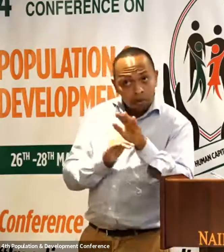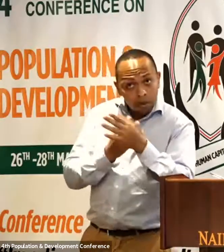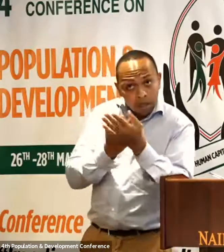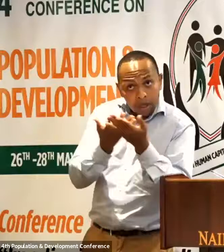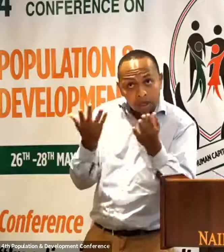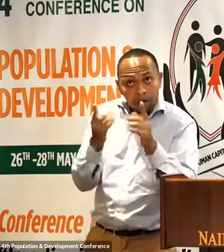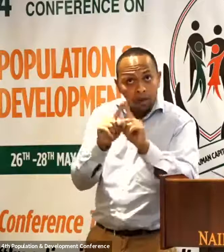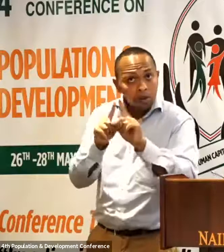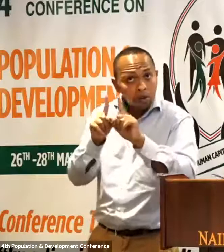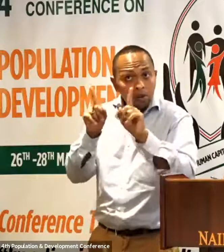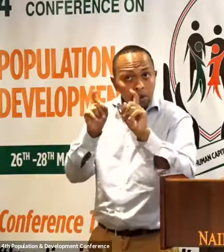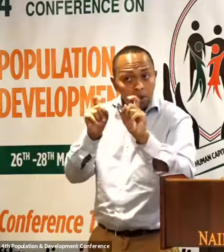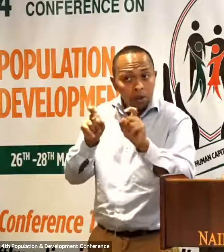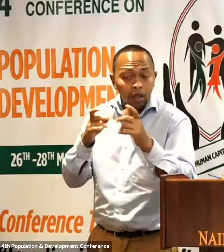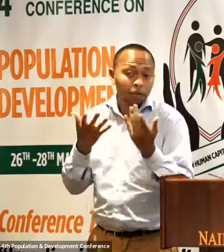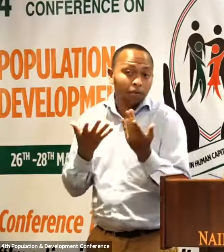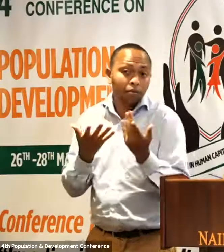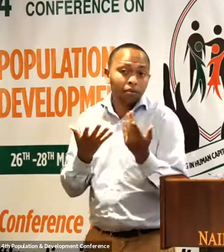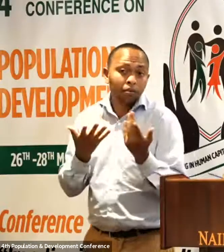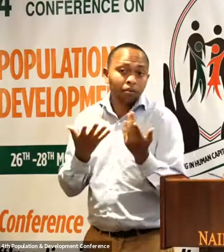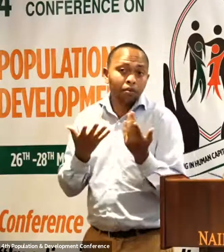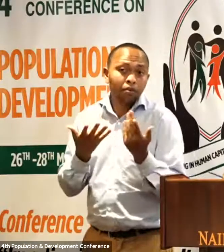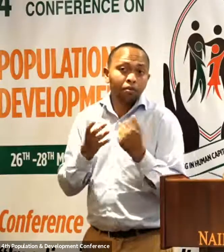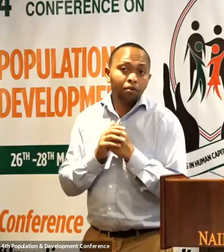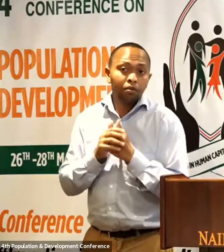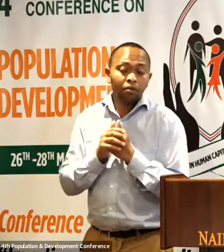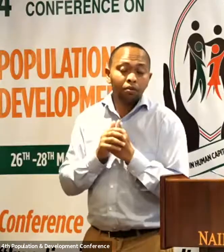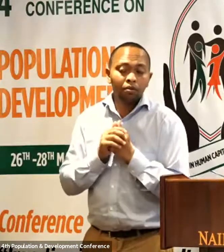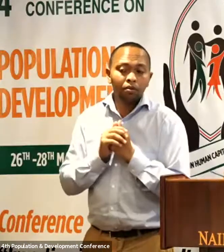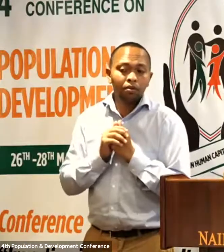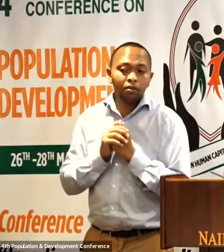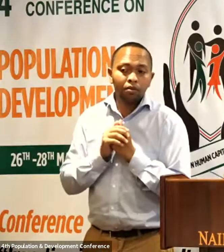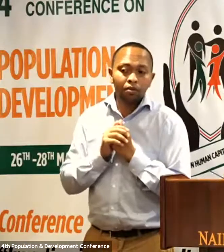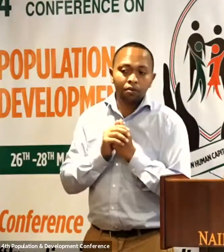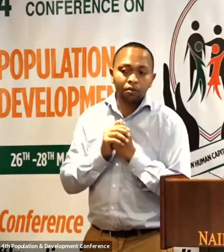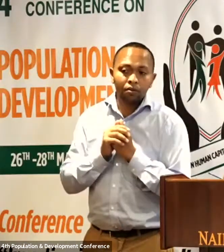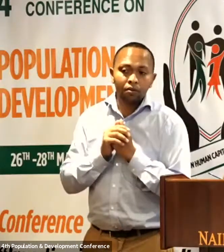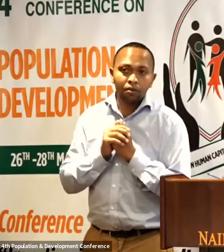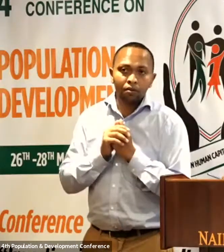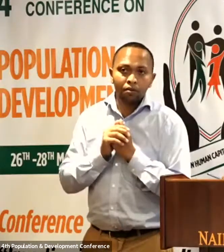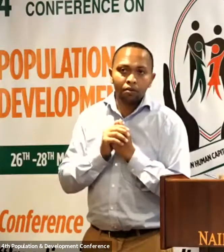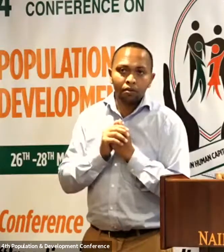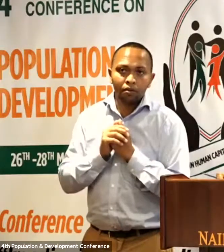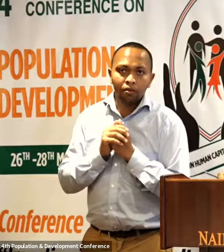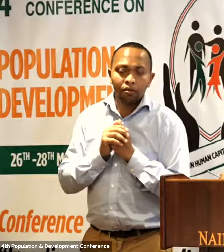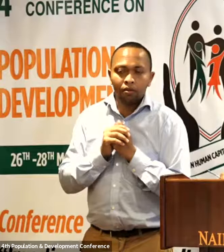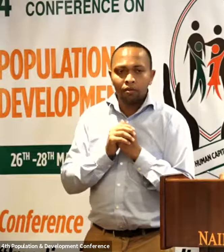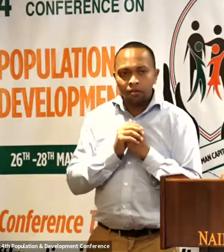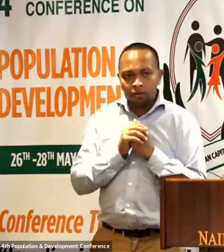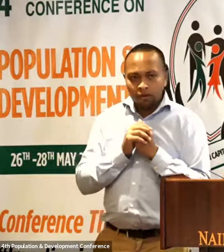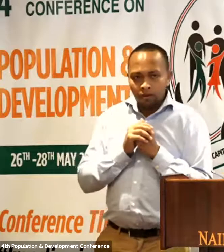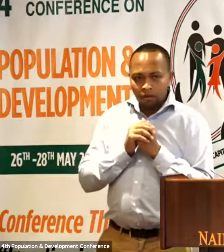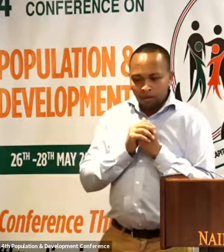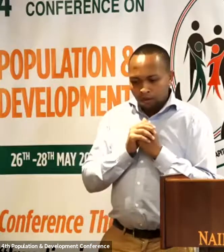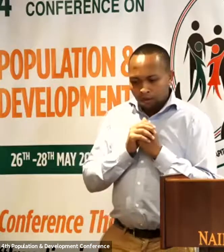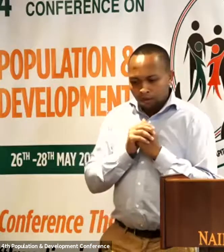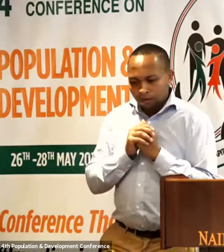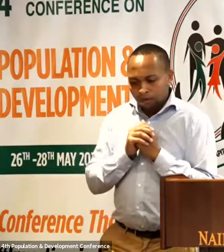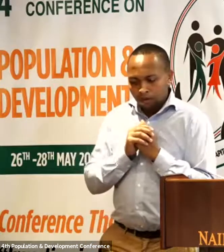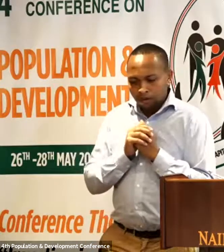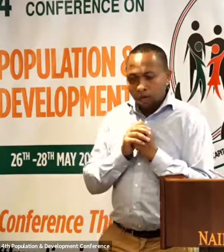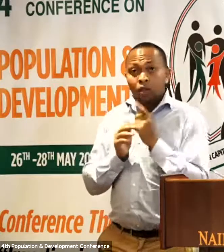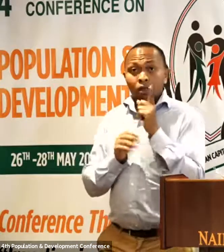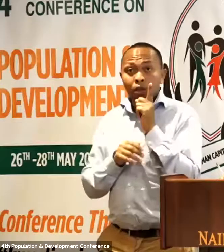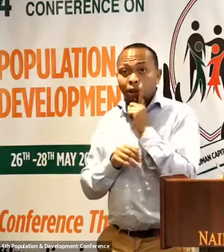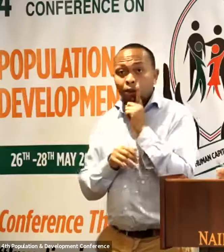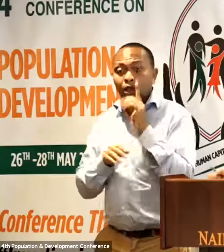allow any concern from the delegates. You just raise your hand. But tomorrow again will be